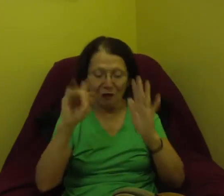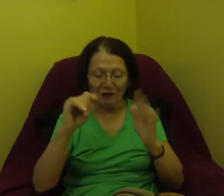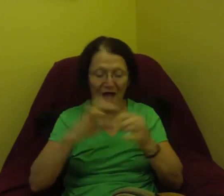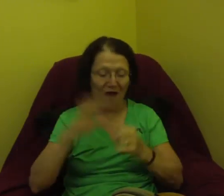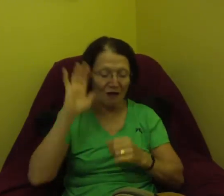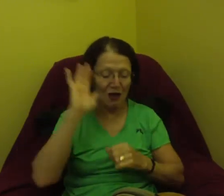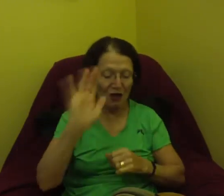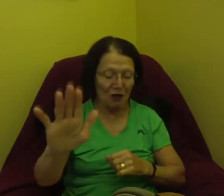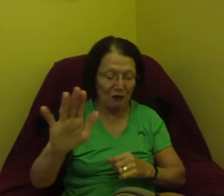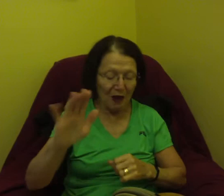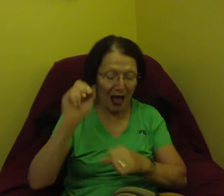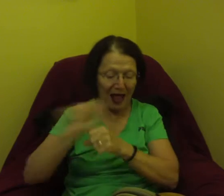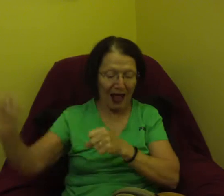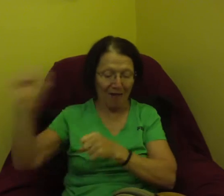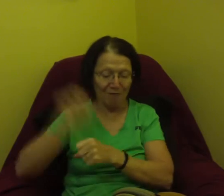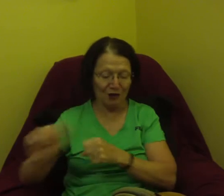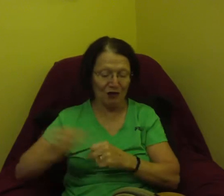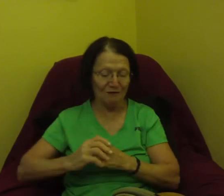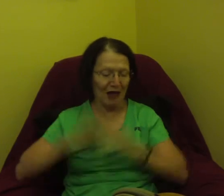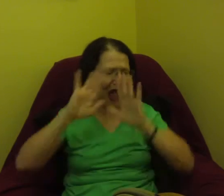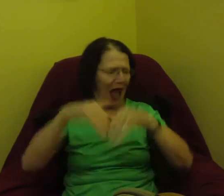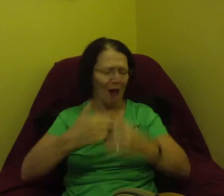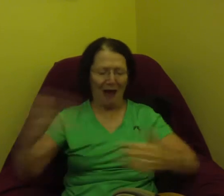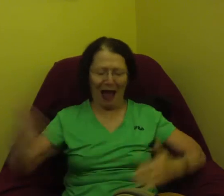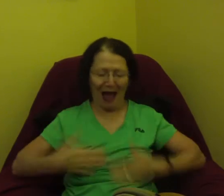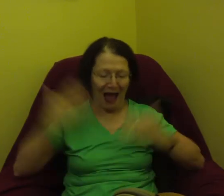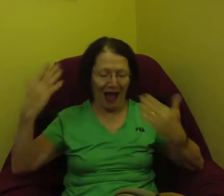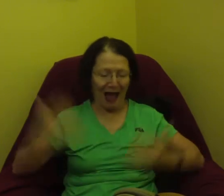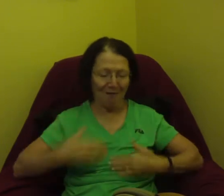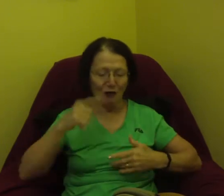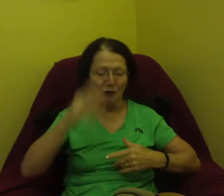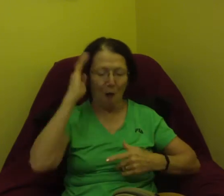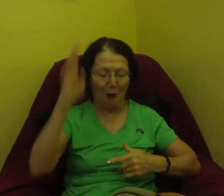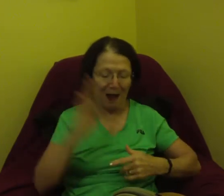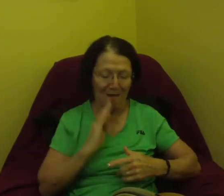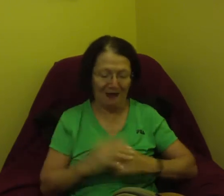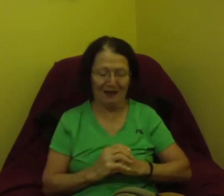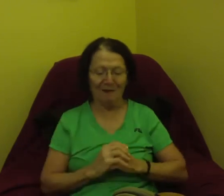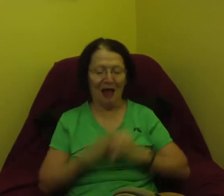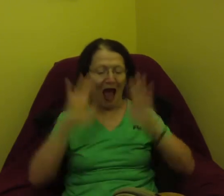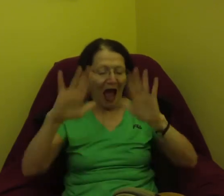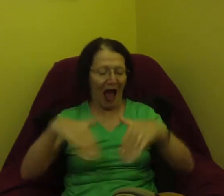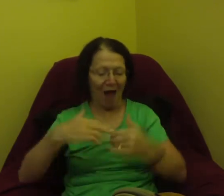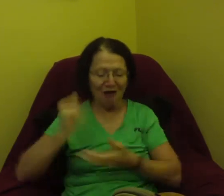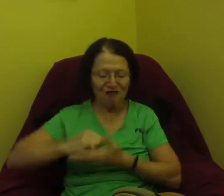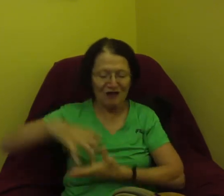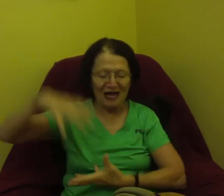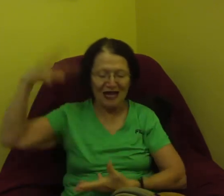happened. I've been out of the apartment. I'm doing it.